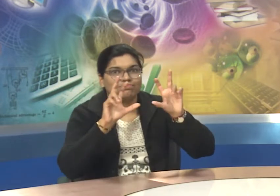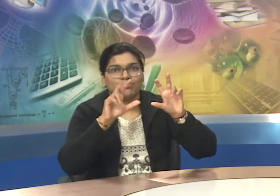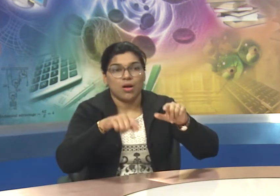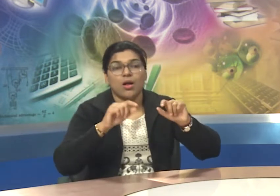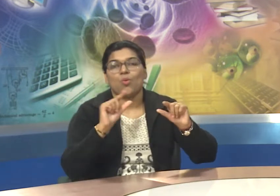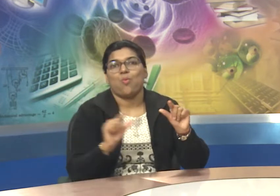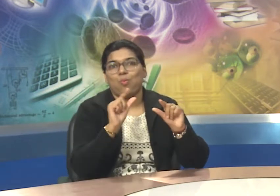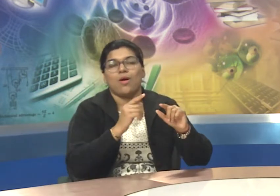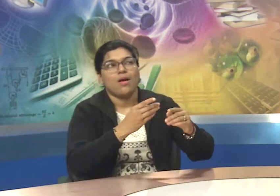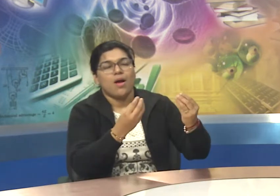becomes